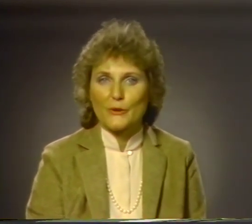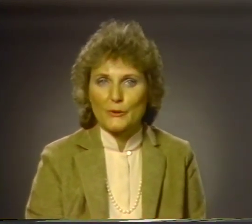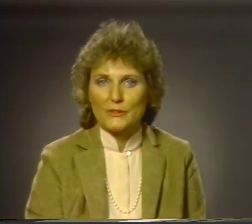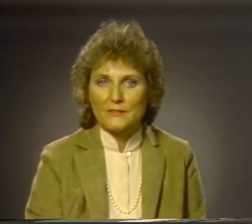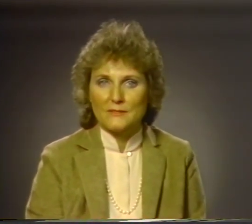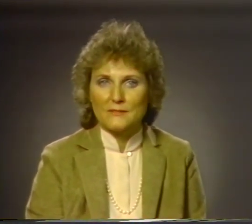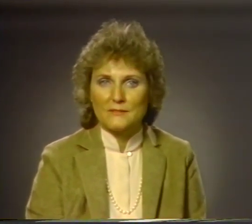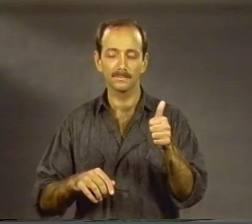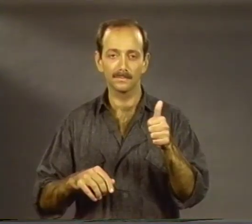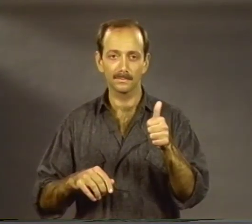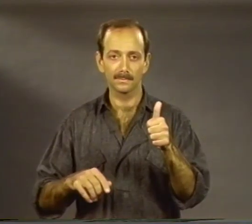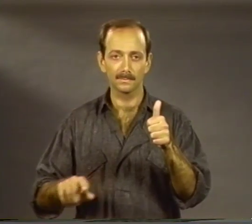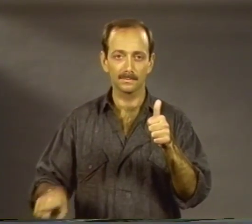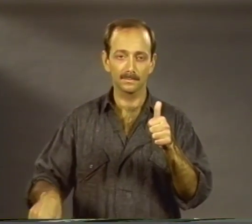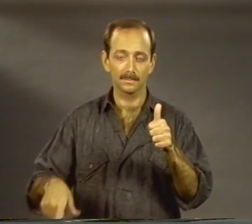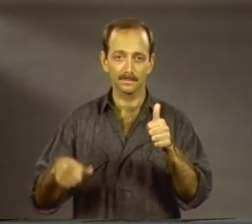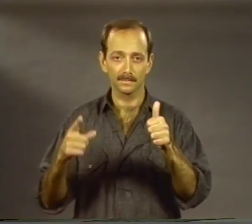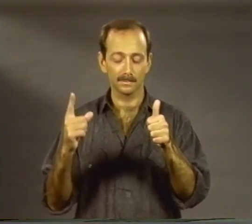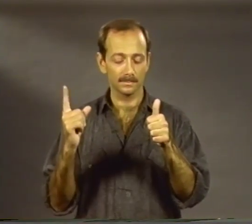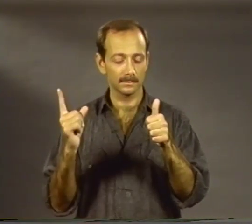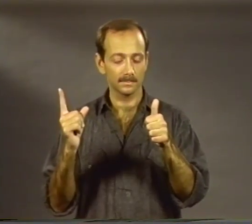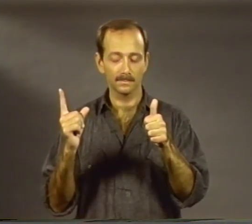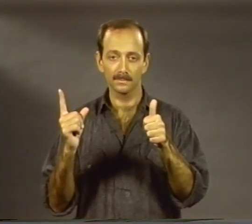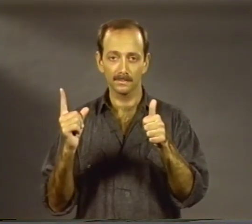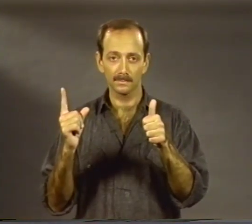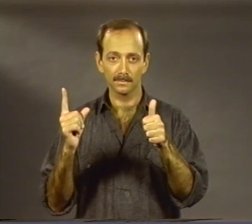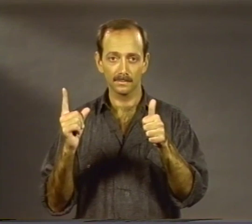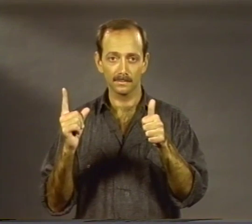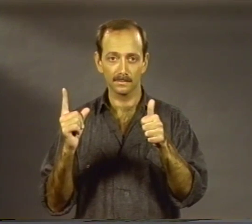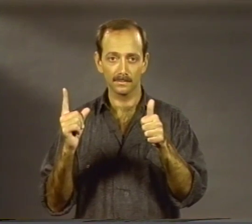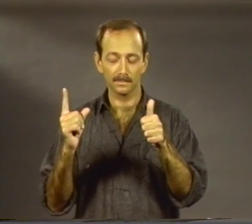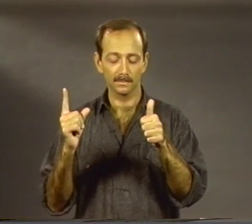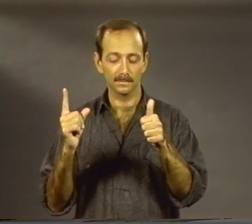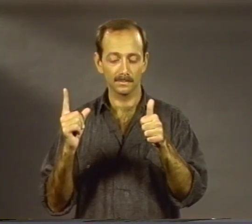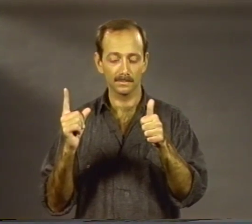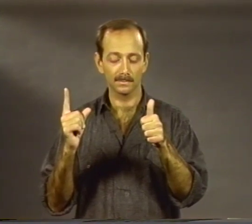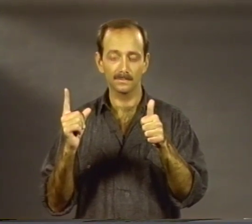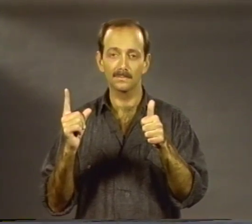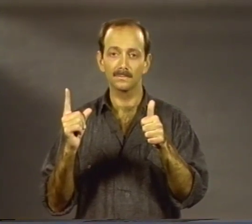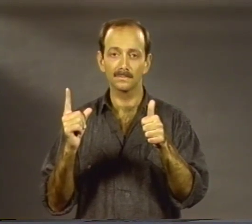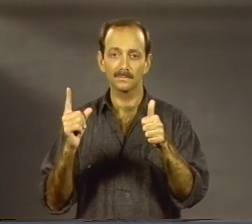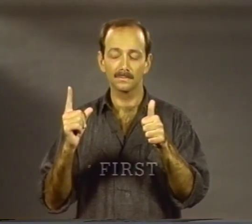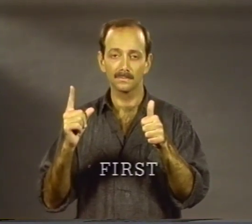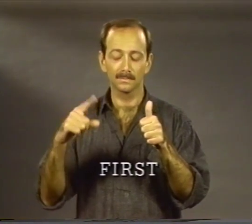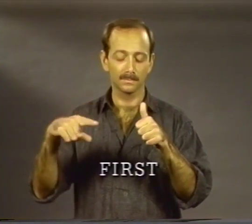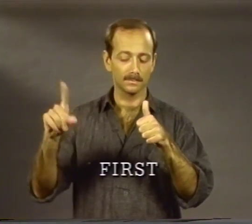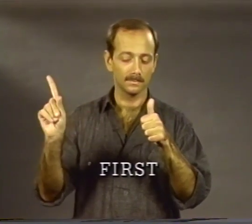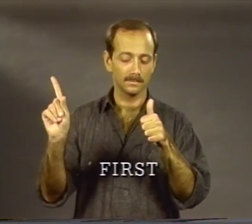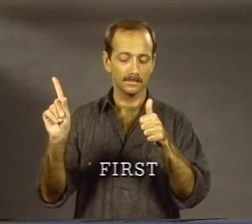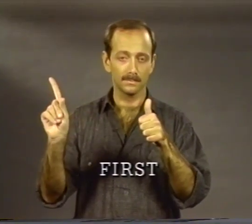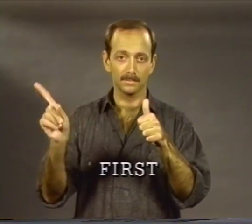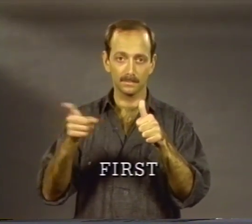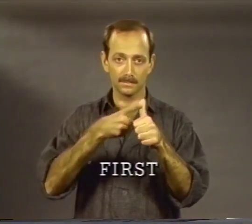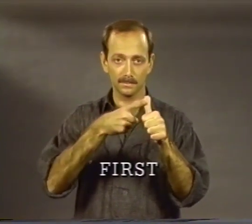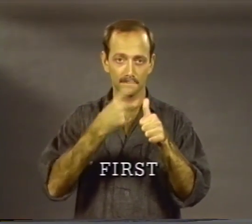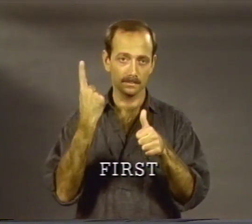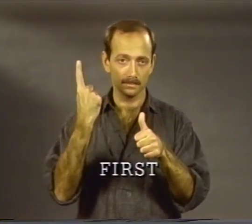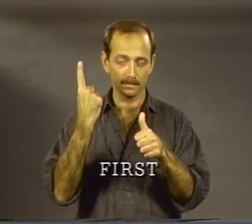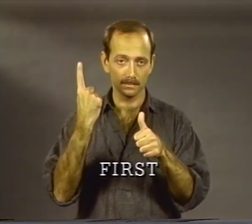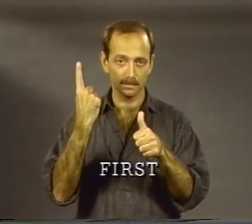third. Ordinals are made by striking the thumb on the left hand with the right index finger. First, the shoes are on the